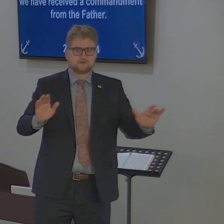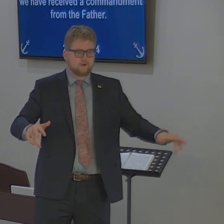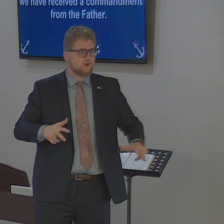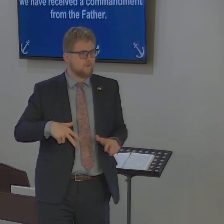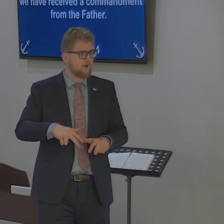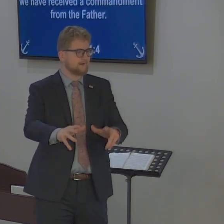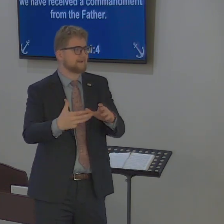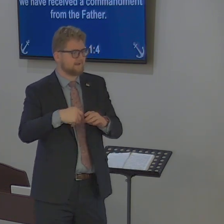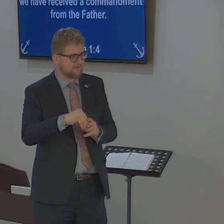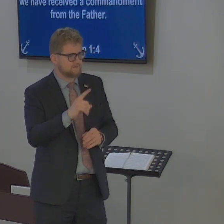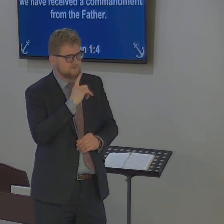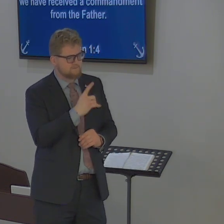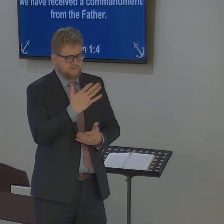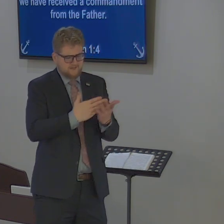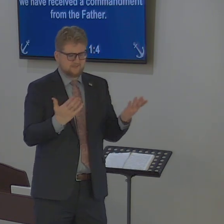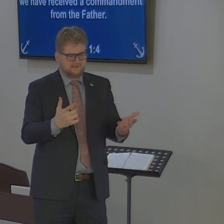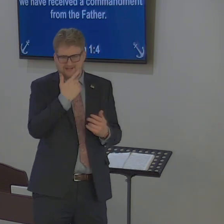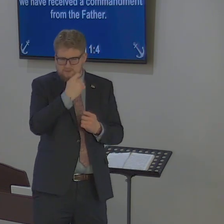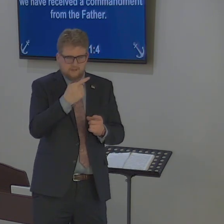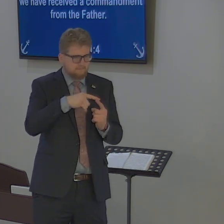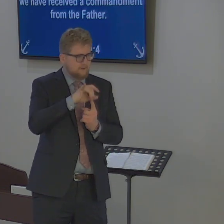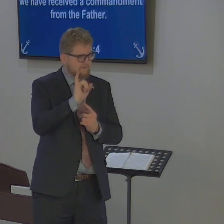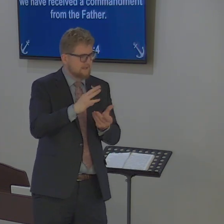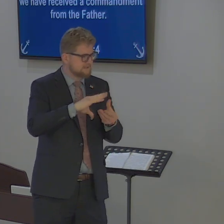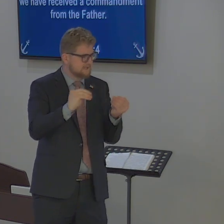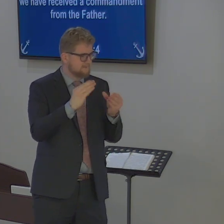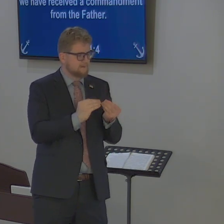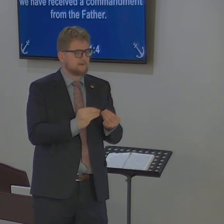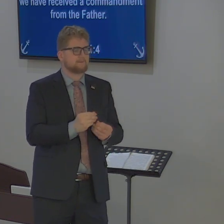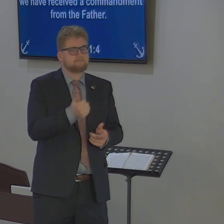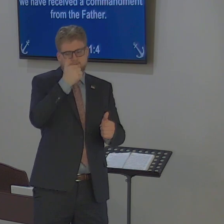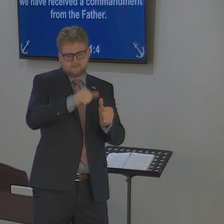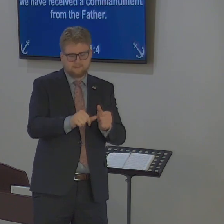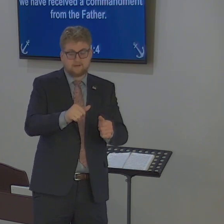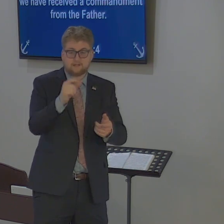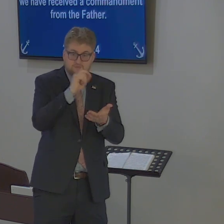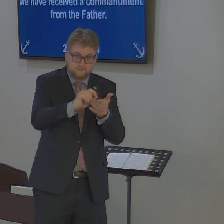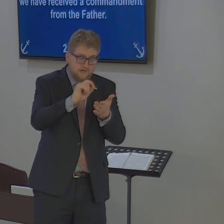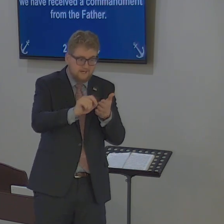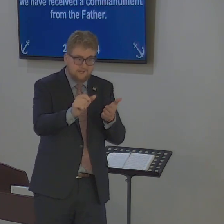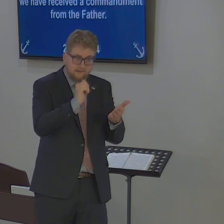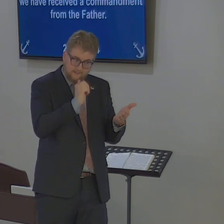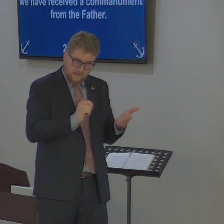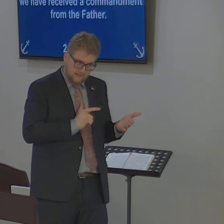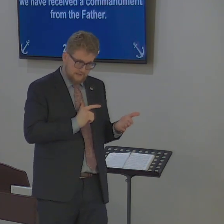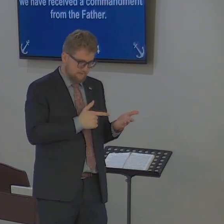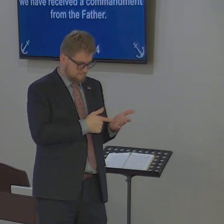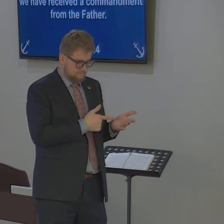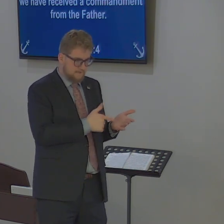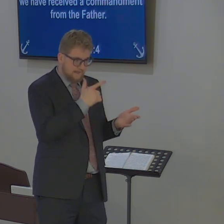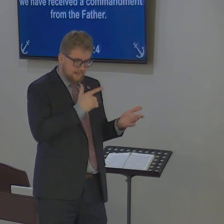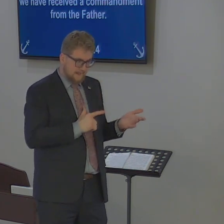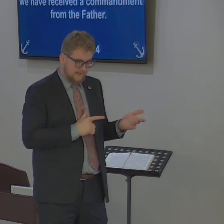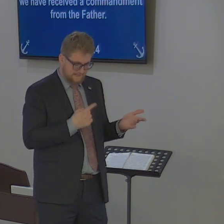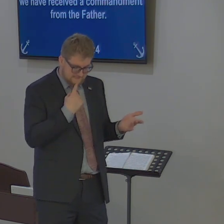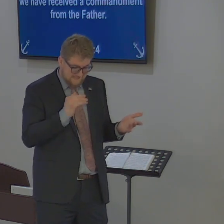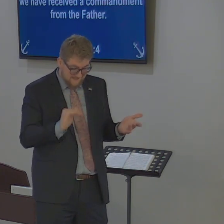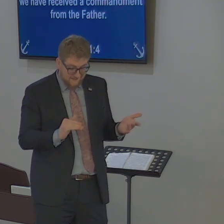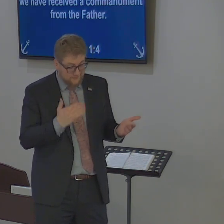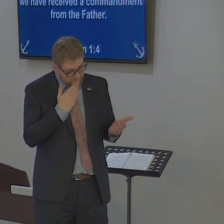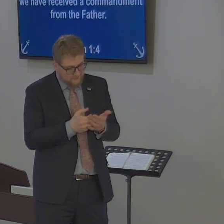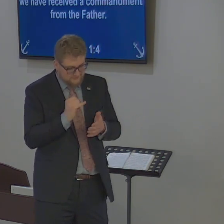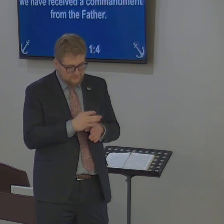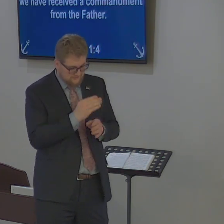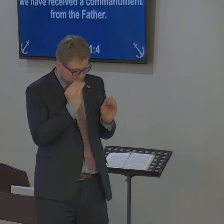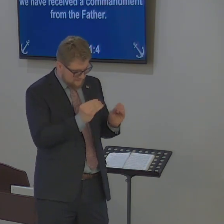Now, something interesting about that statement is, remember, he's writing to the lady, and he's commending the lady for her children. Well,